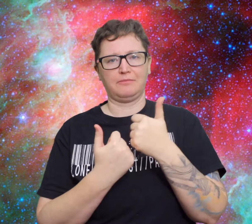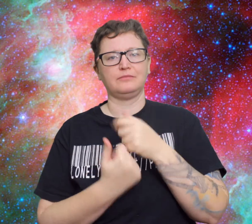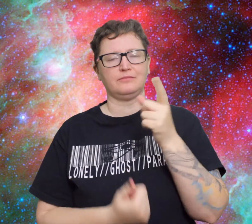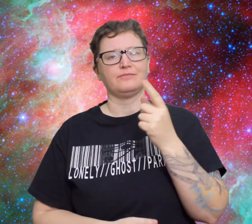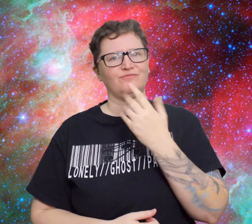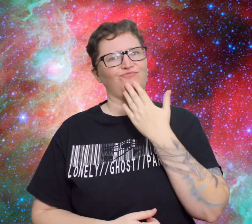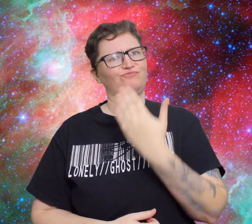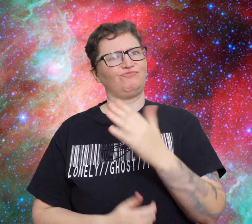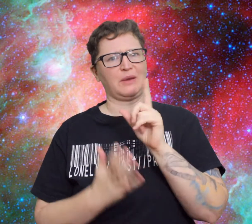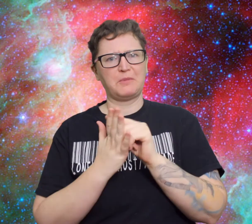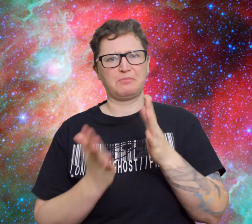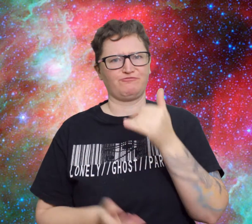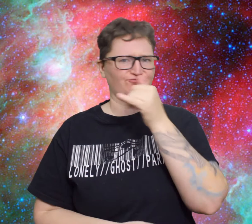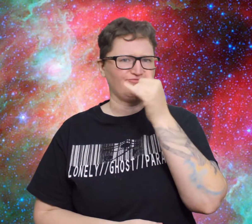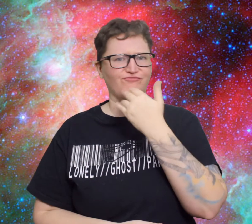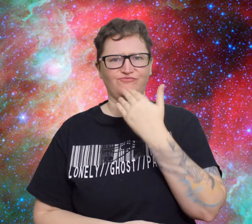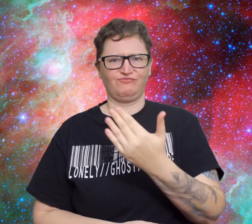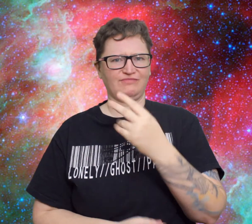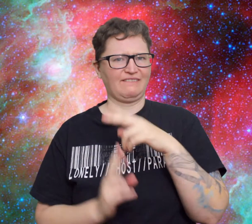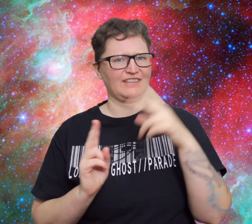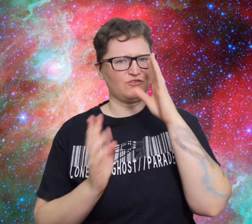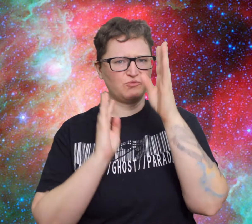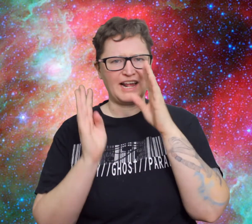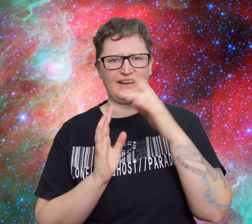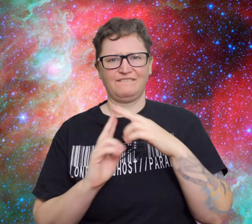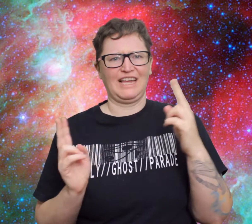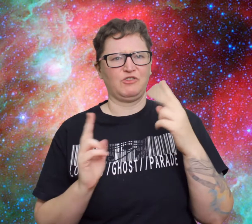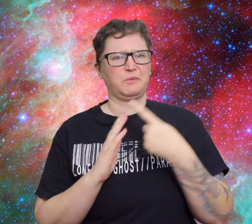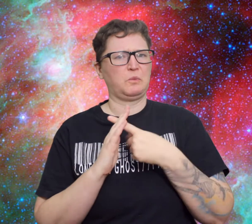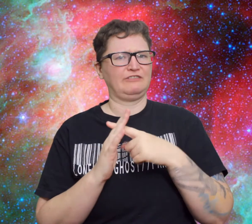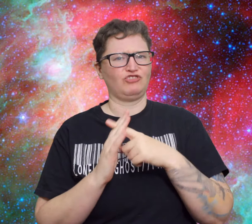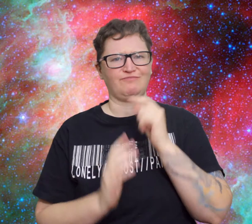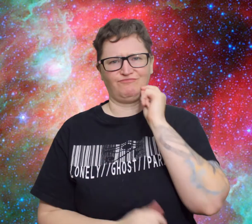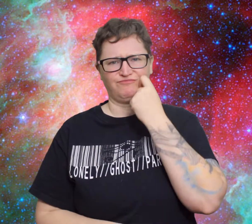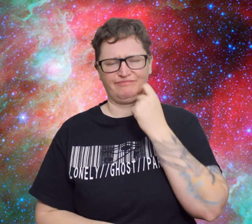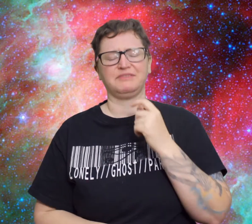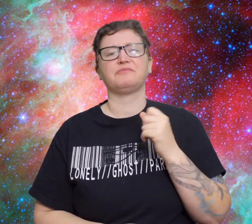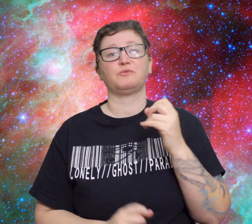Games. They're a really good company, very creative, very